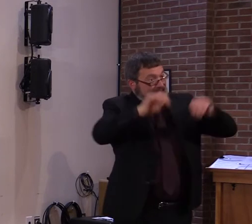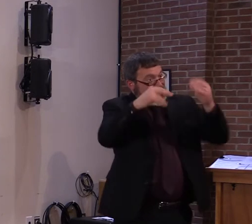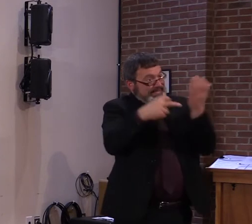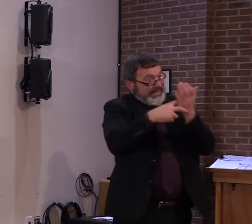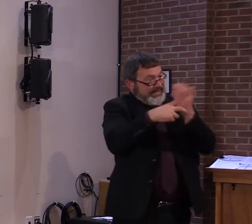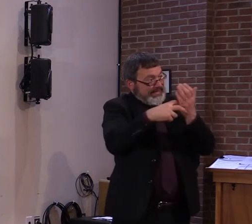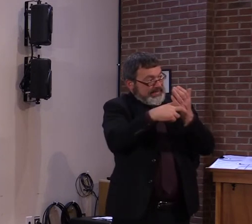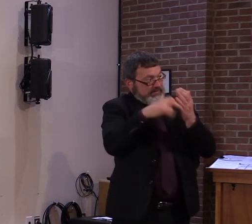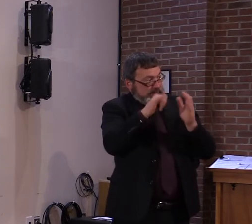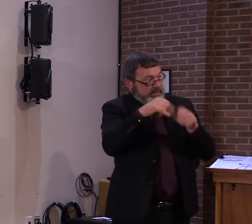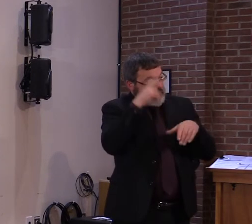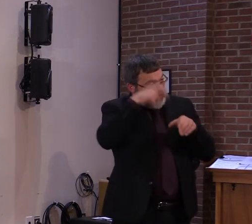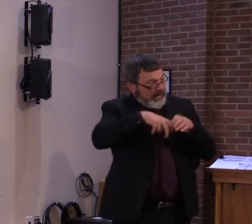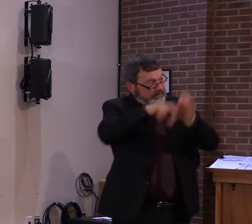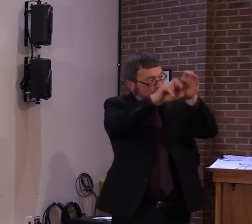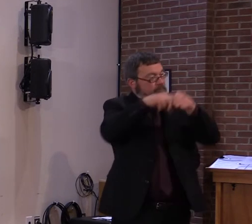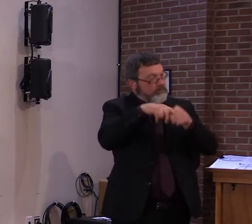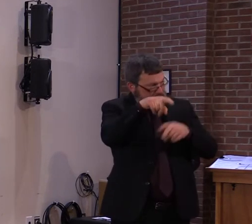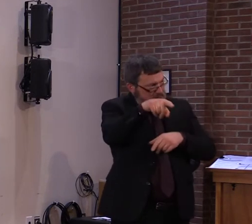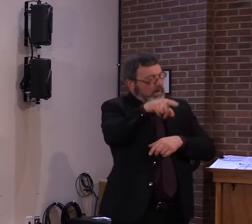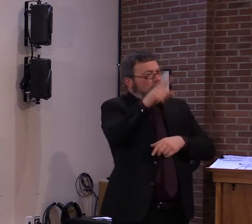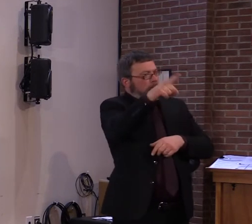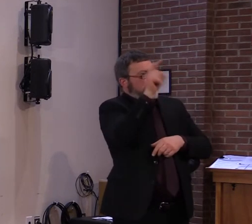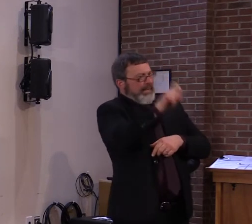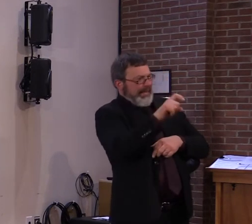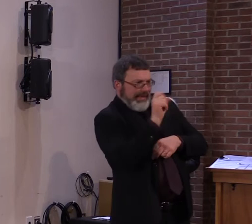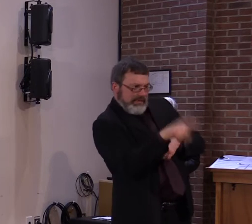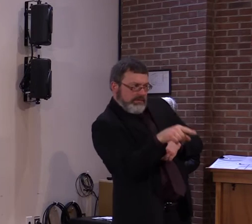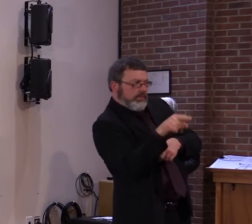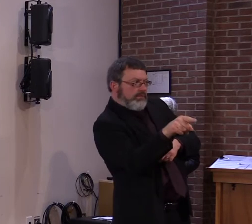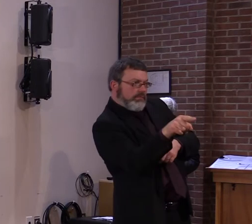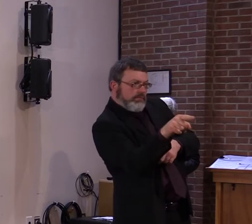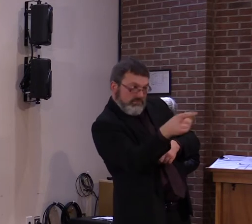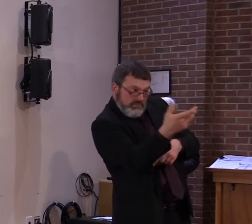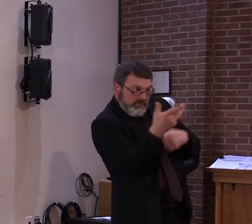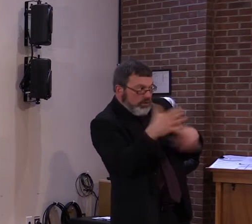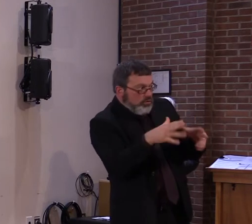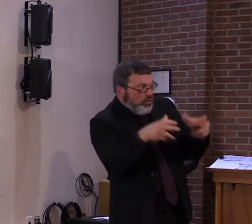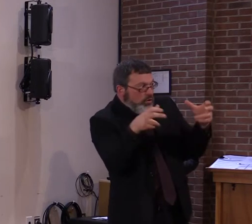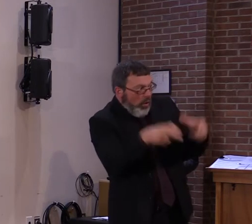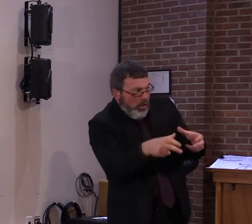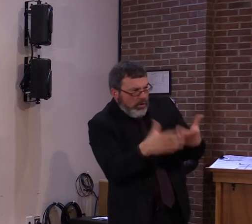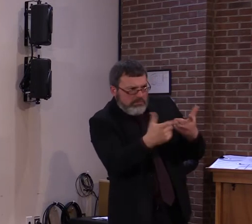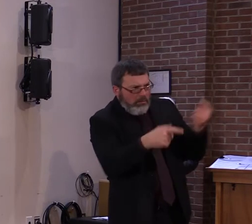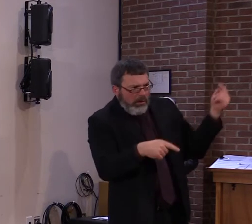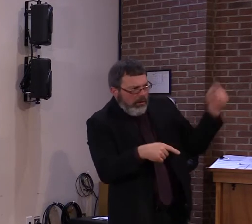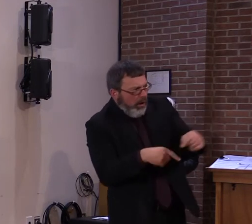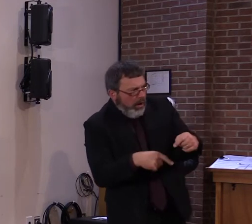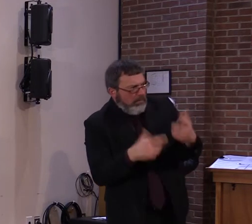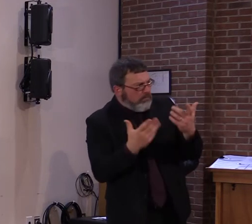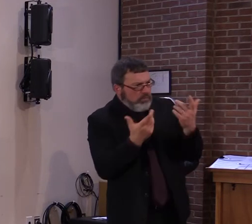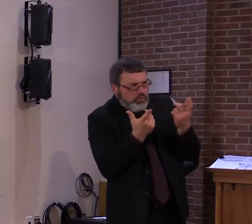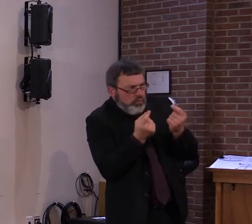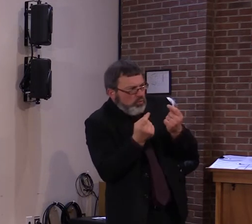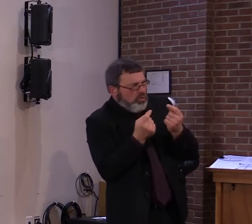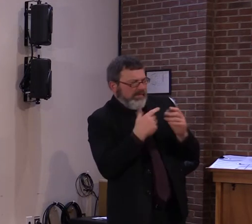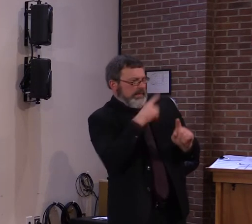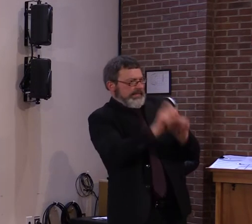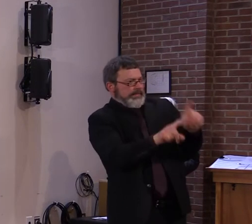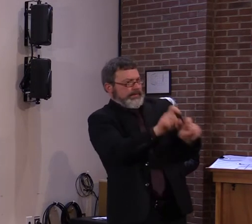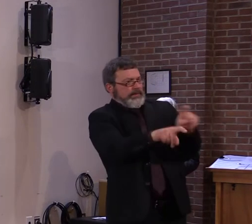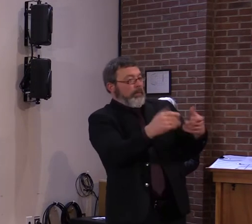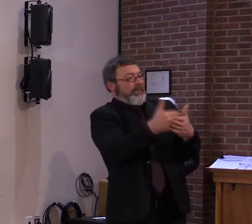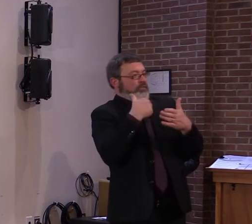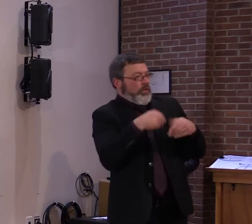that attestation to be signed at the same time. There might be a variety of other ways that they have folks with ski passes, annual passes, for